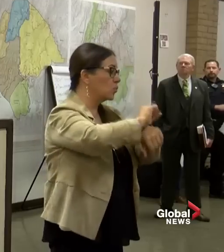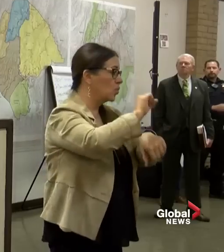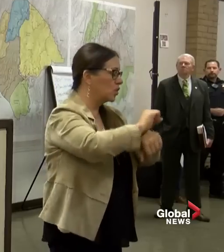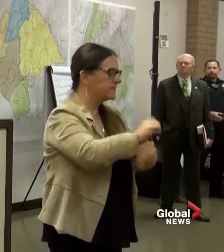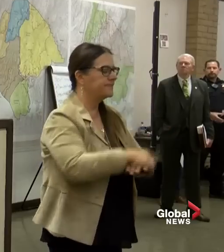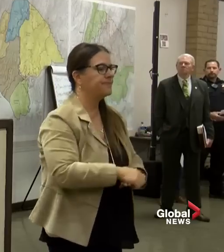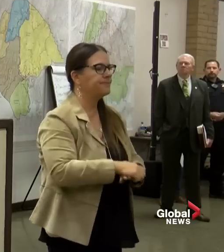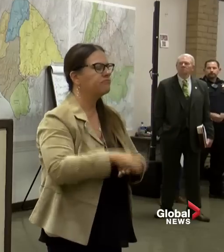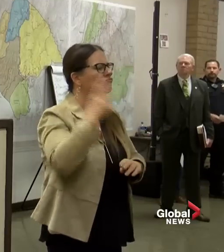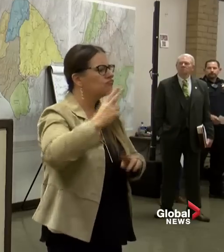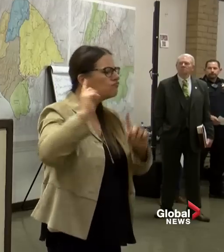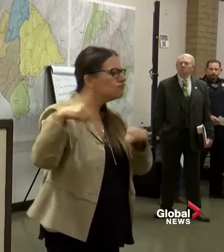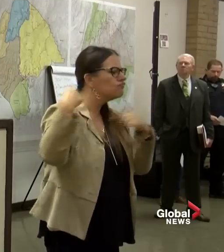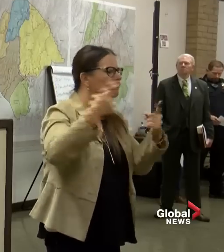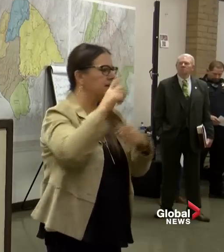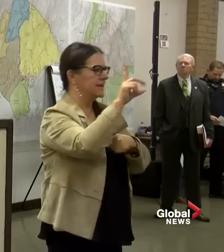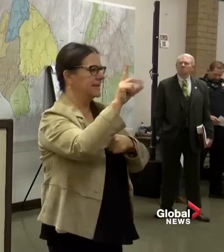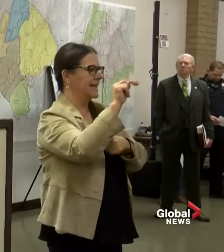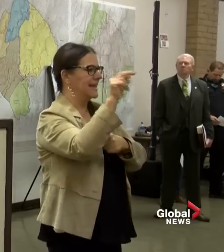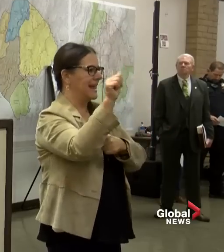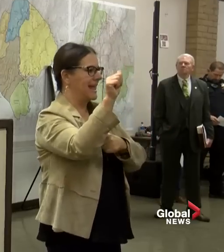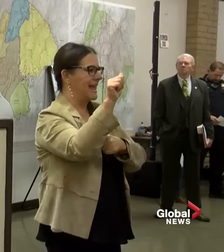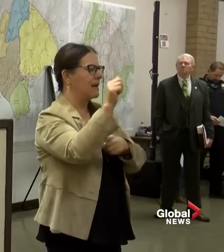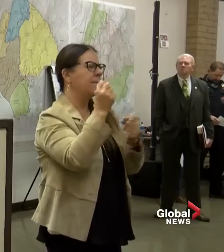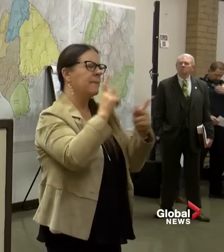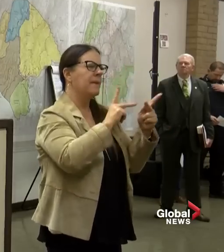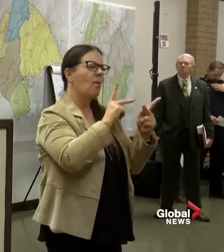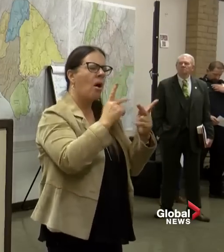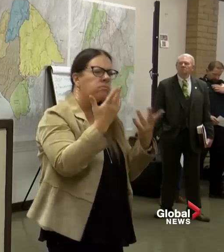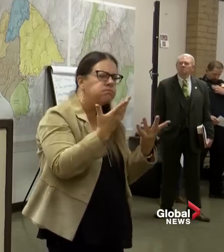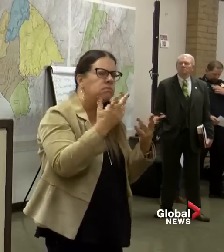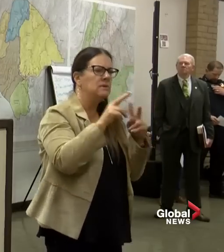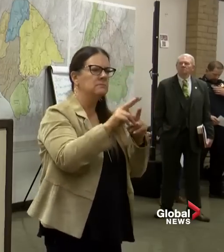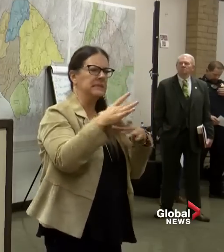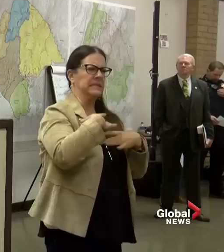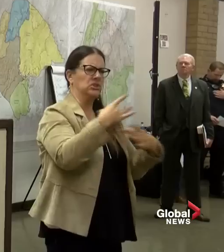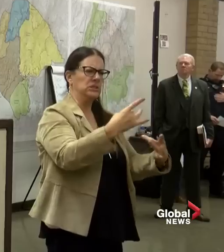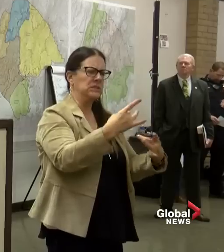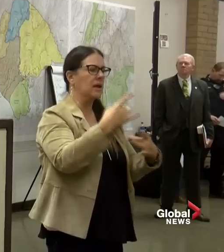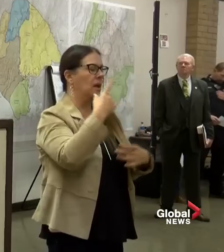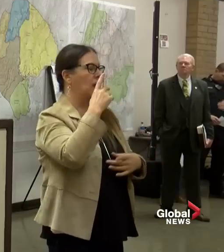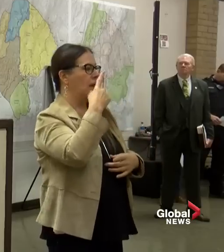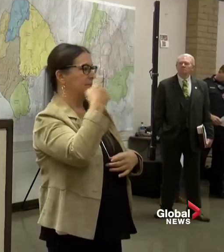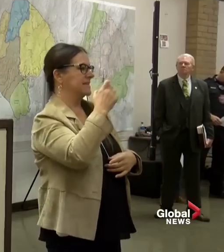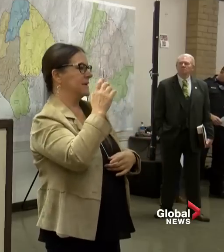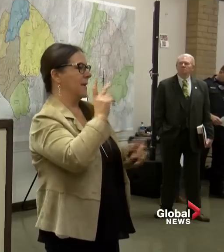Historically, DNA has been kind of a mystical thing, certainly for people in my business.